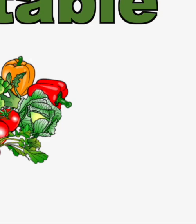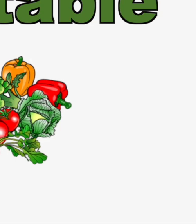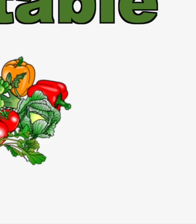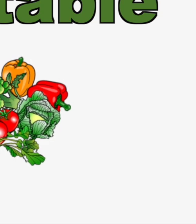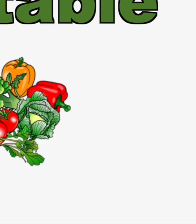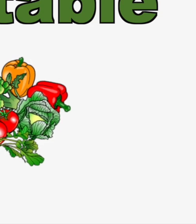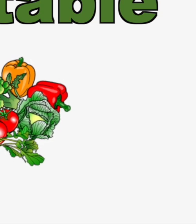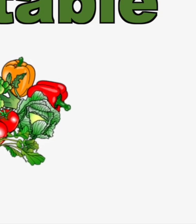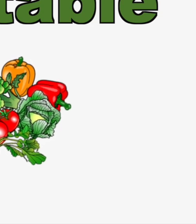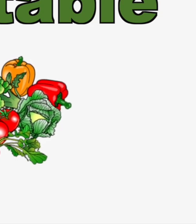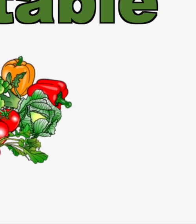Vegetables.